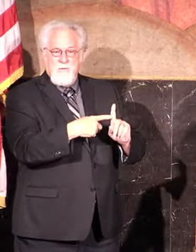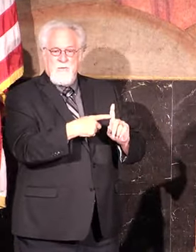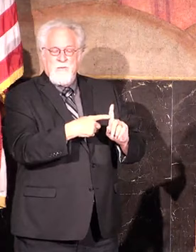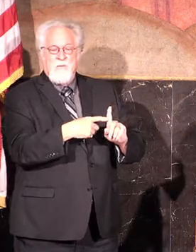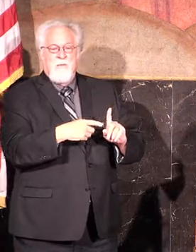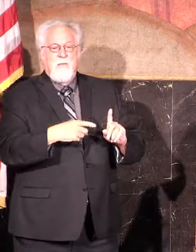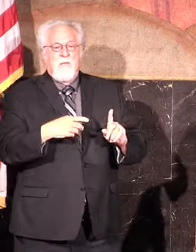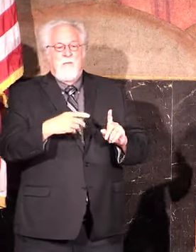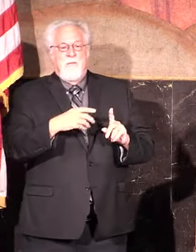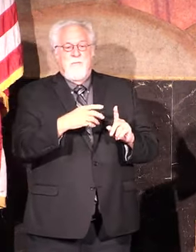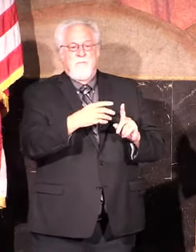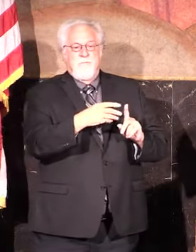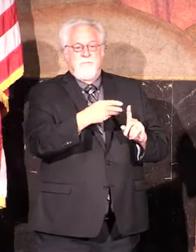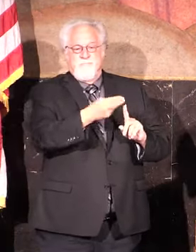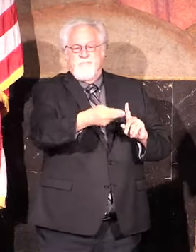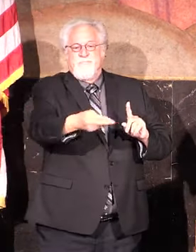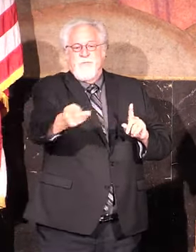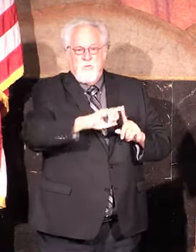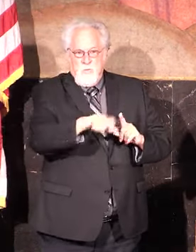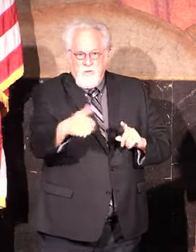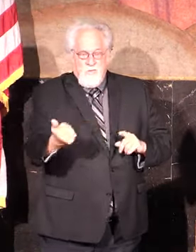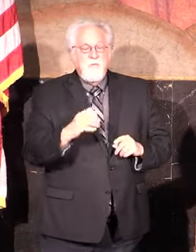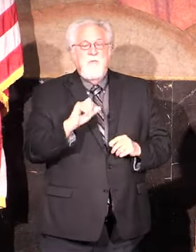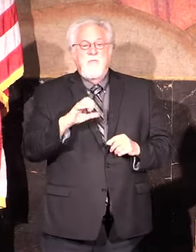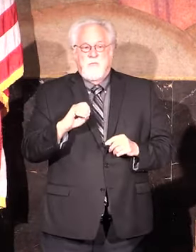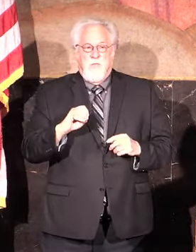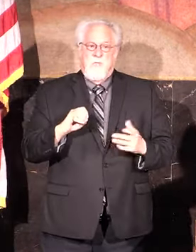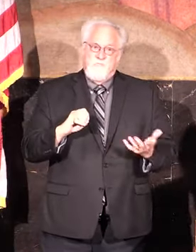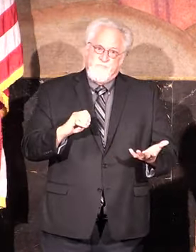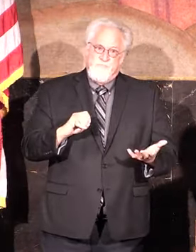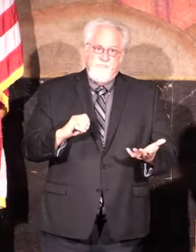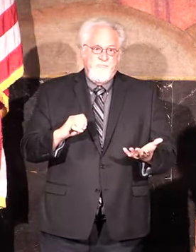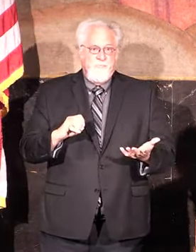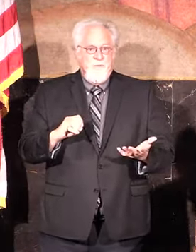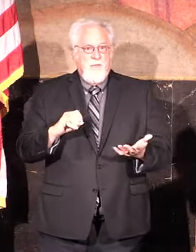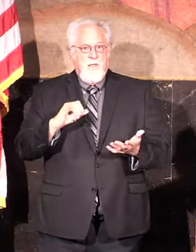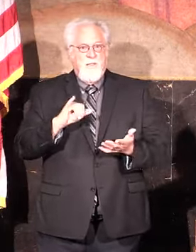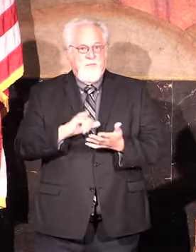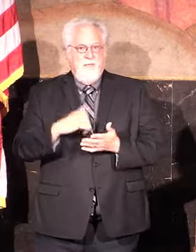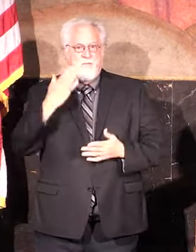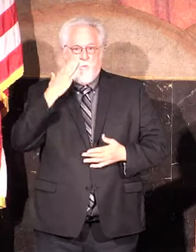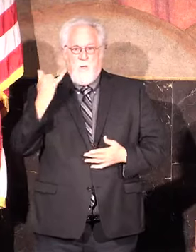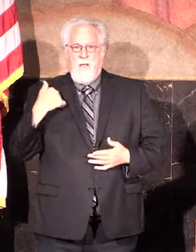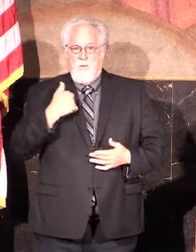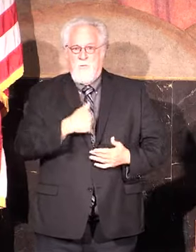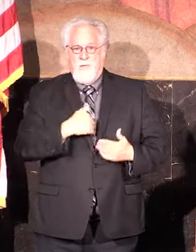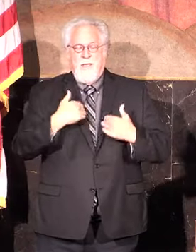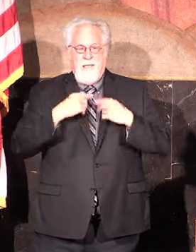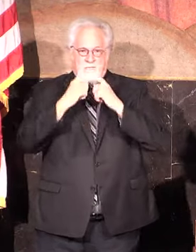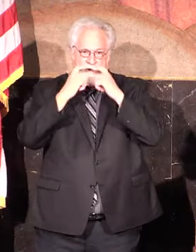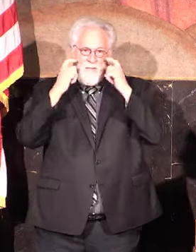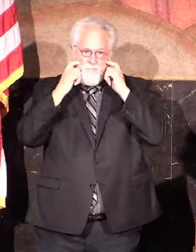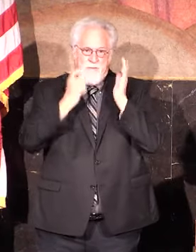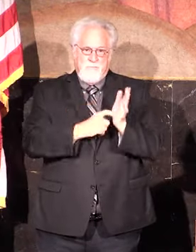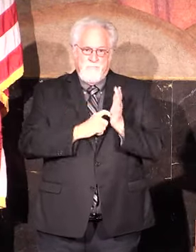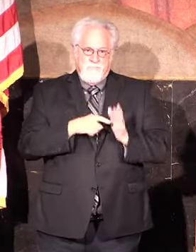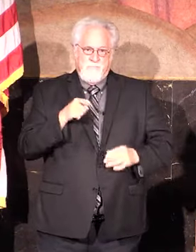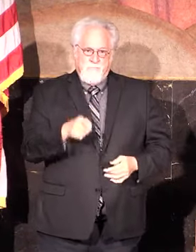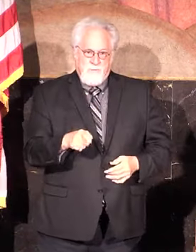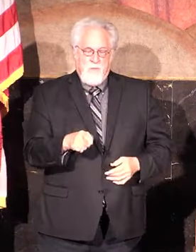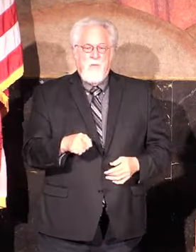the disease to others. Which, by the way, is the very reason that we have a mask mandate in place.